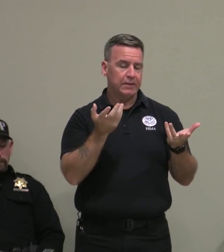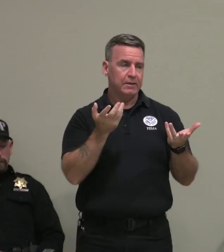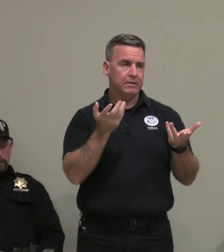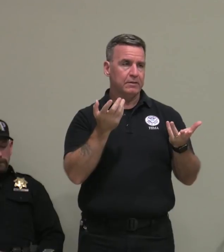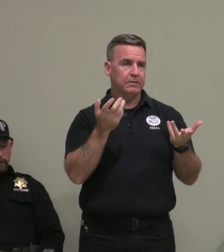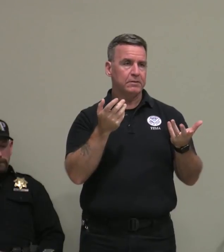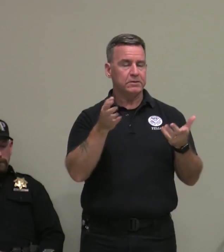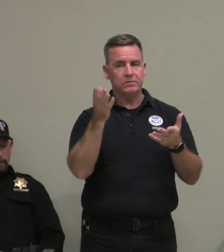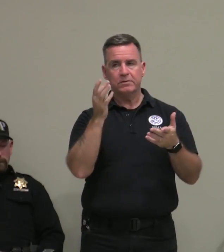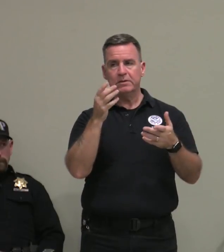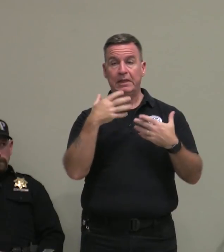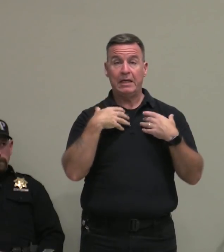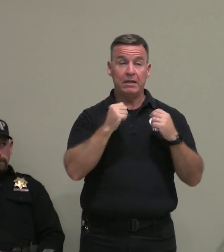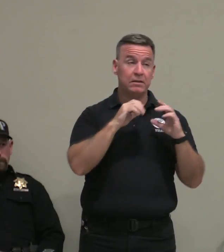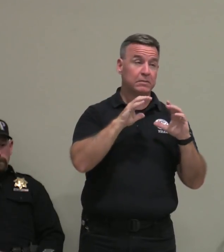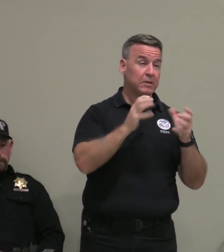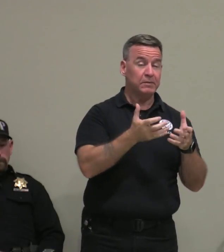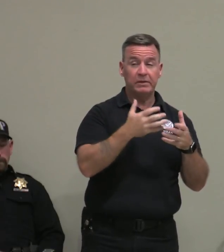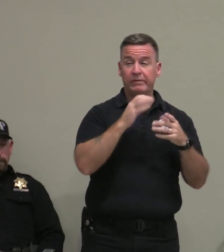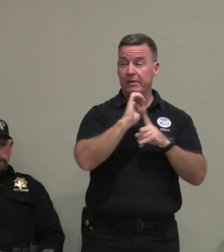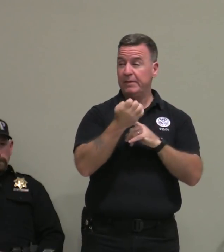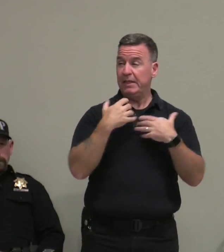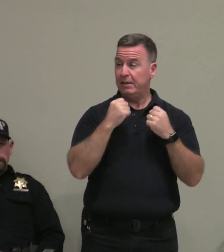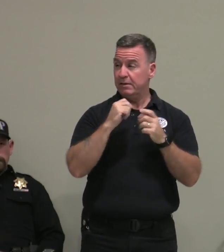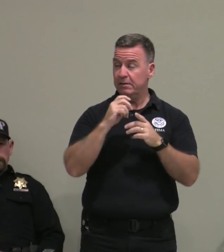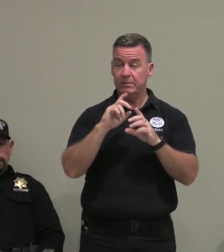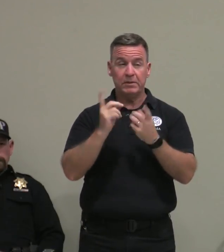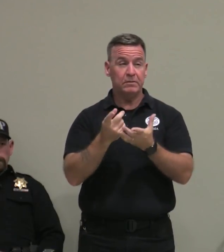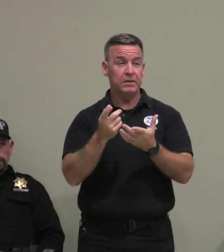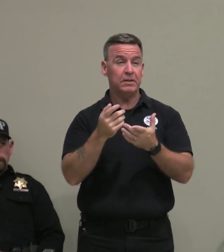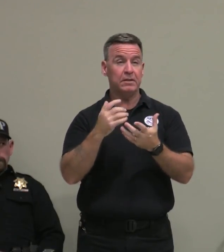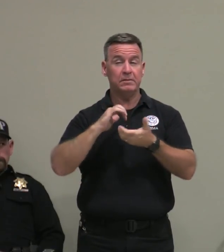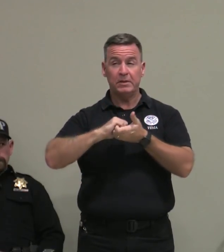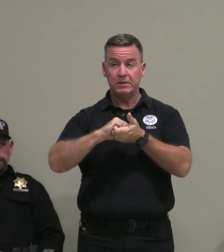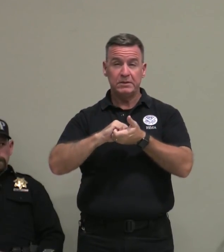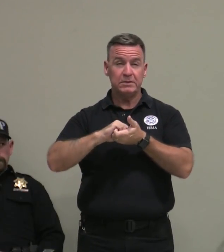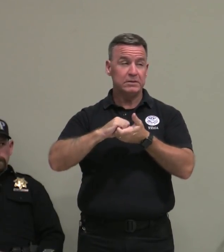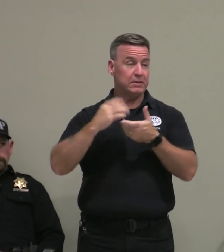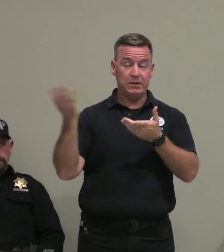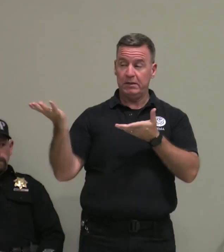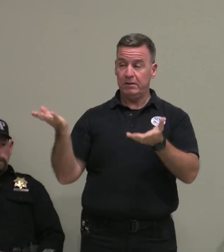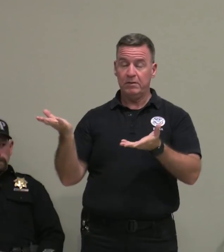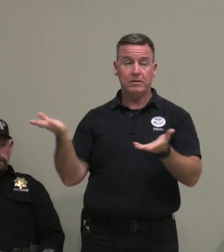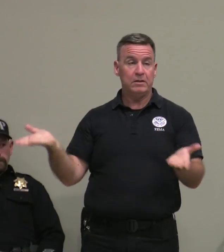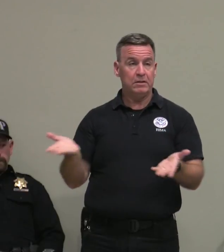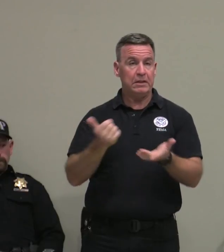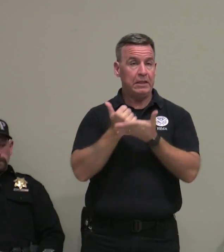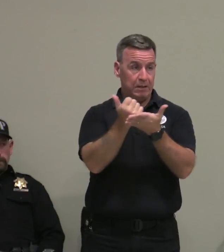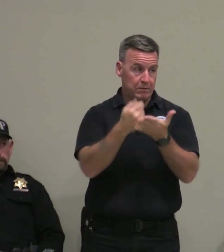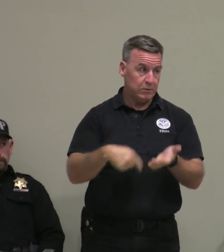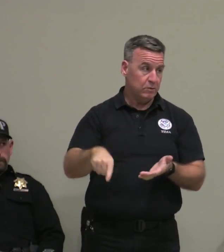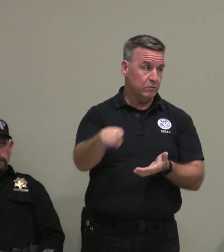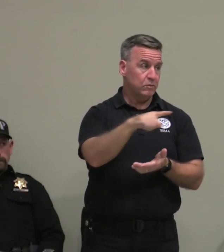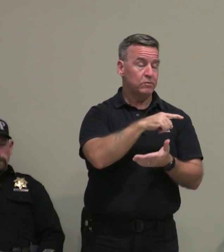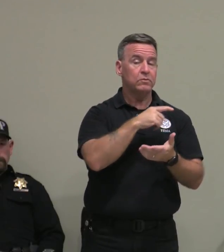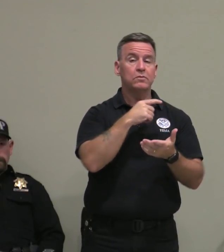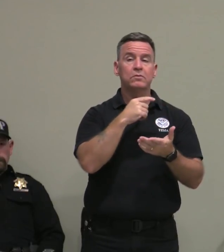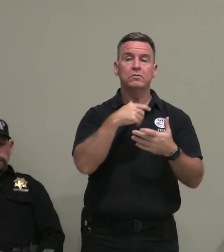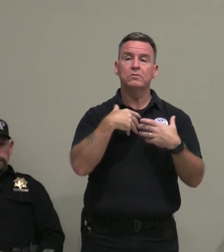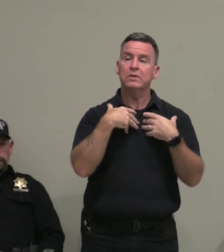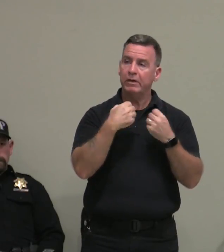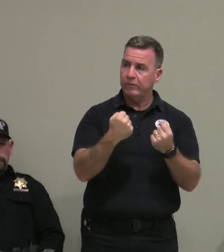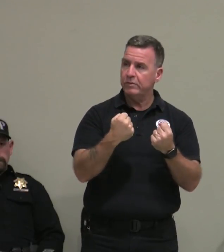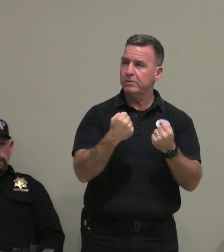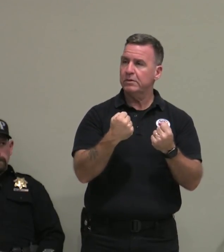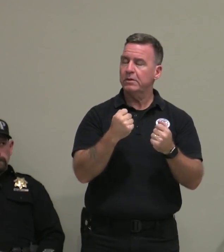The health department, the environmental health department, many of the partners on the stage with me are here to help you recover.